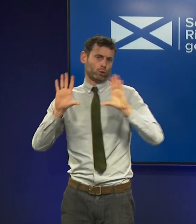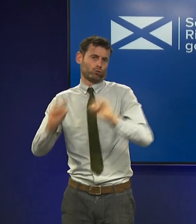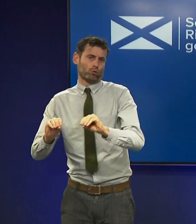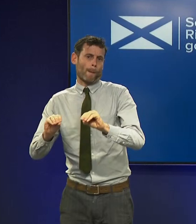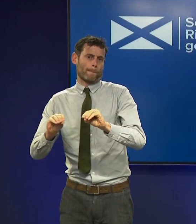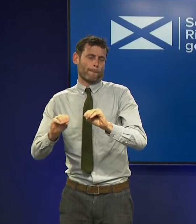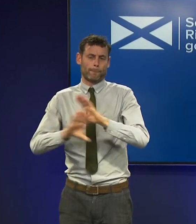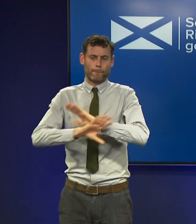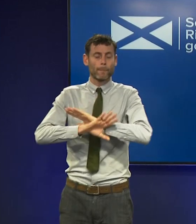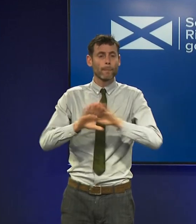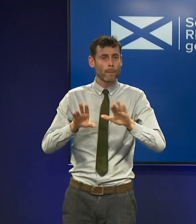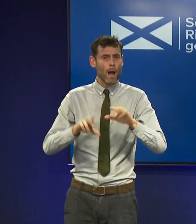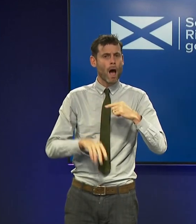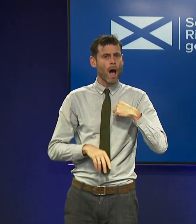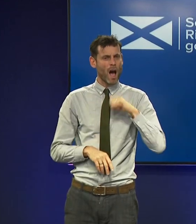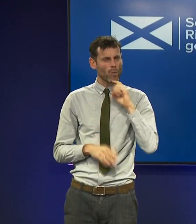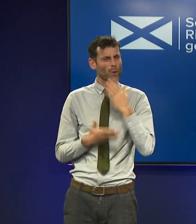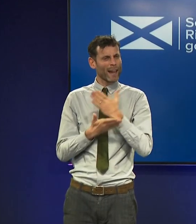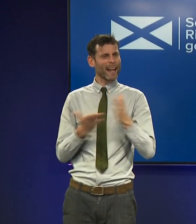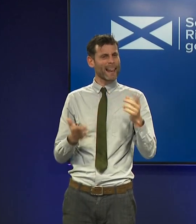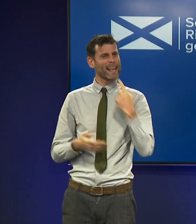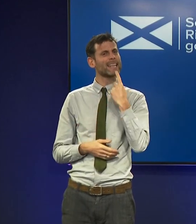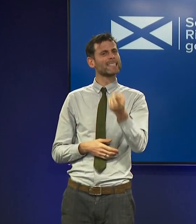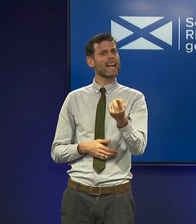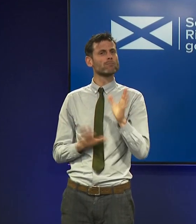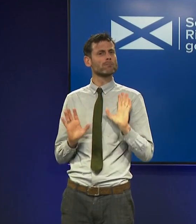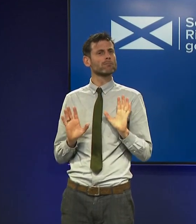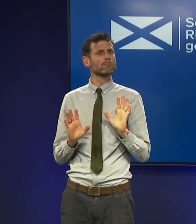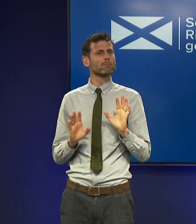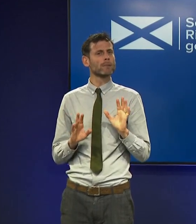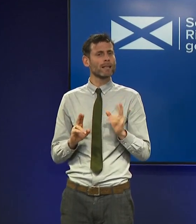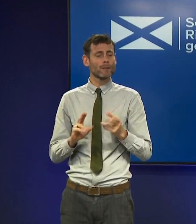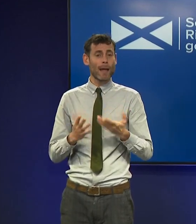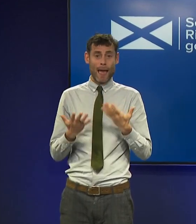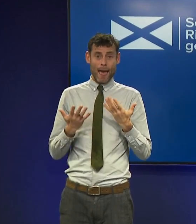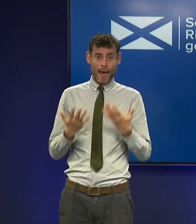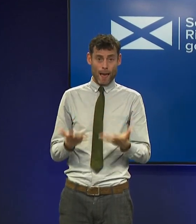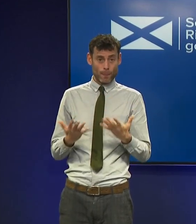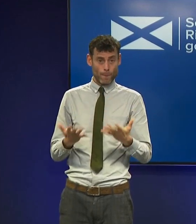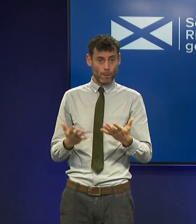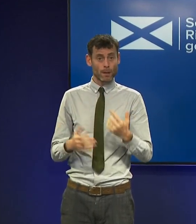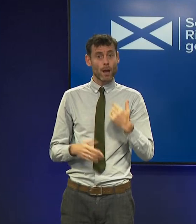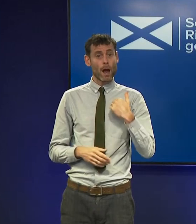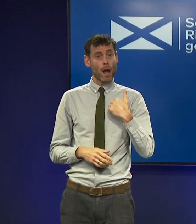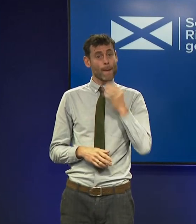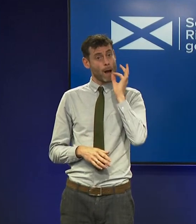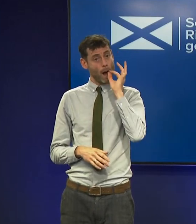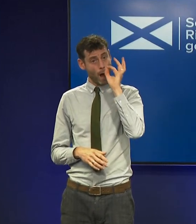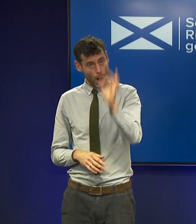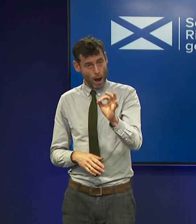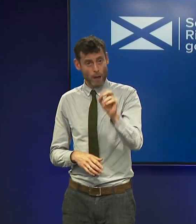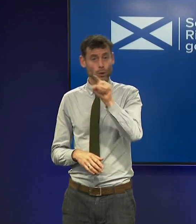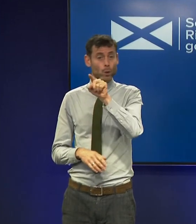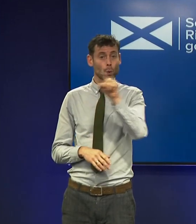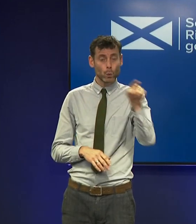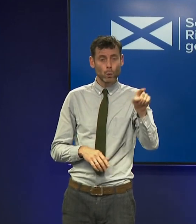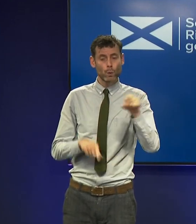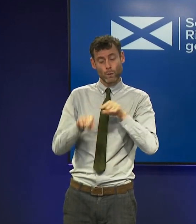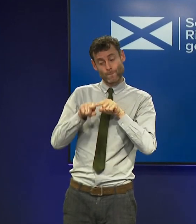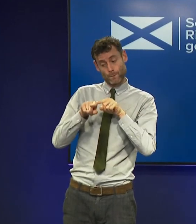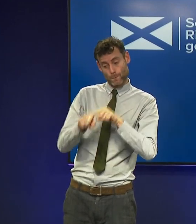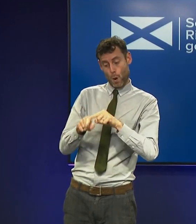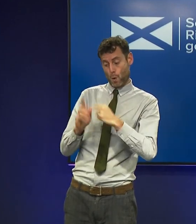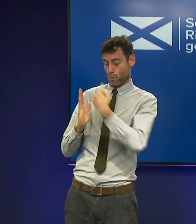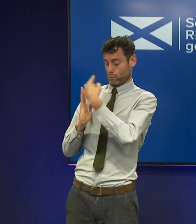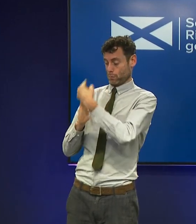not to do things that they are currently being told it's okay to do, but I am asking people to comply very strictly with